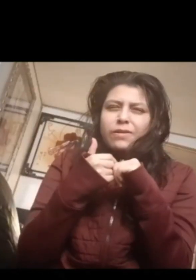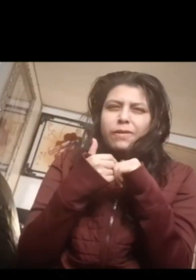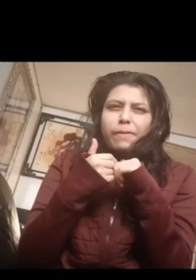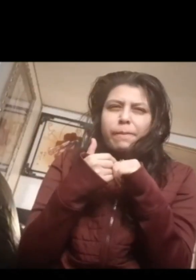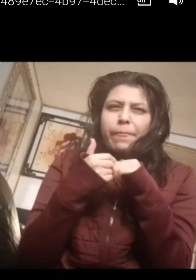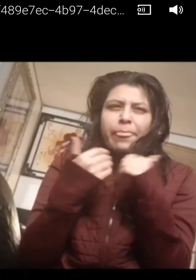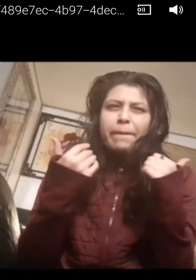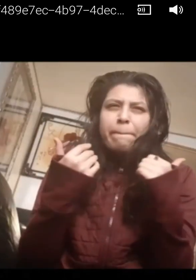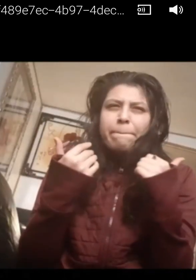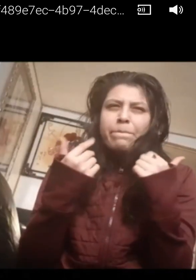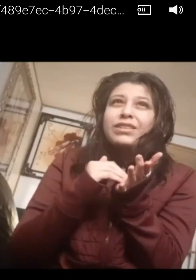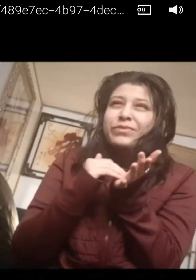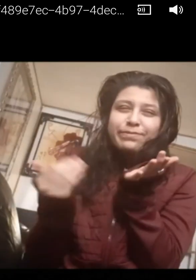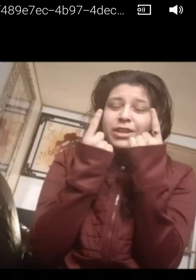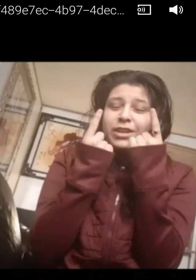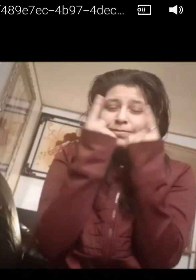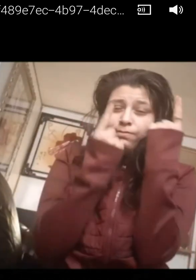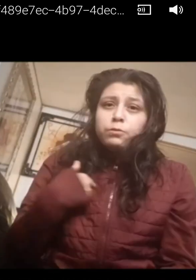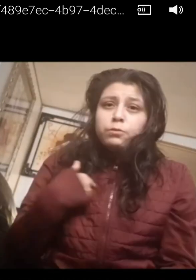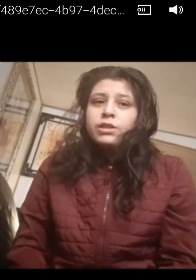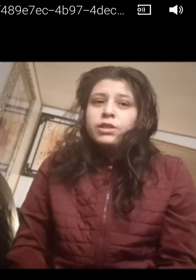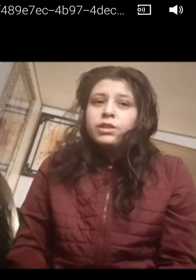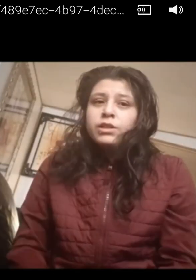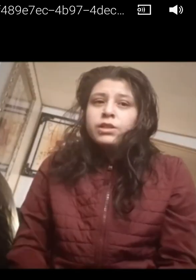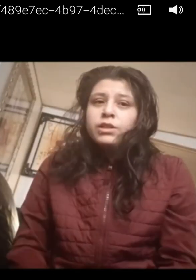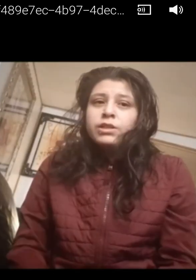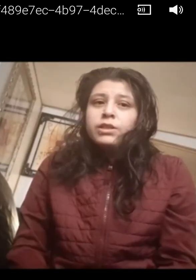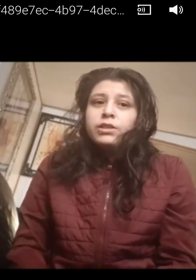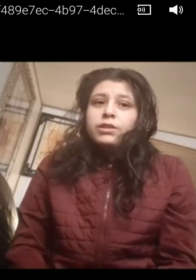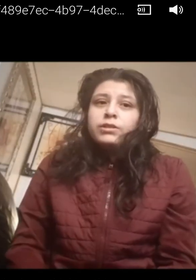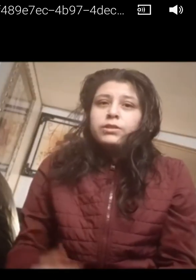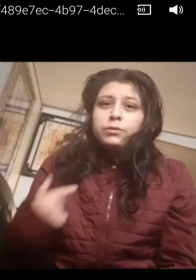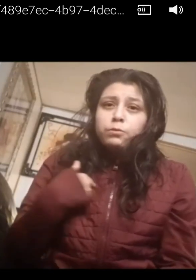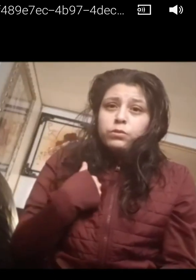Okay, once again, on screen it says,